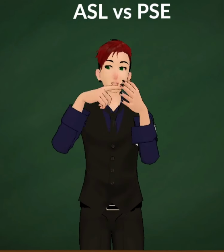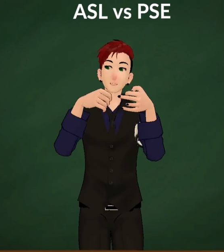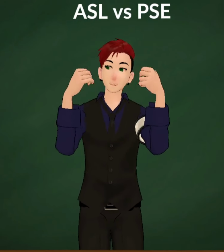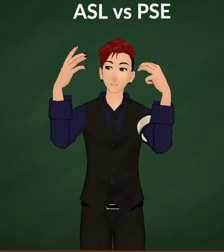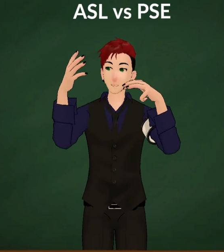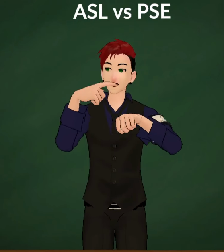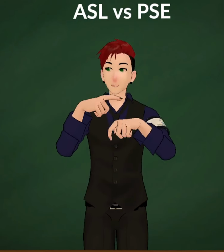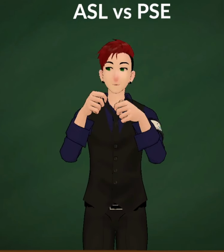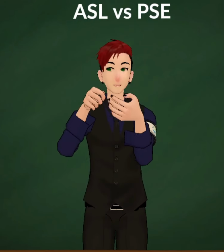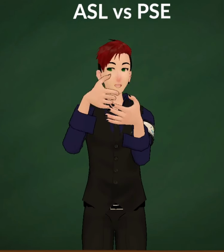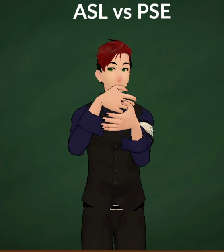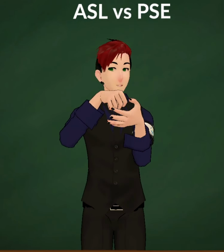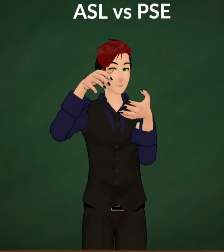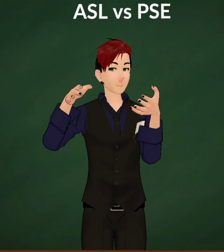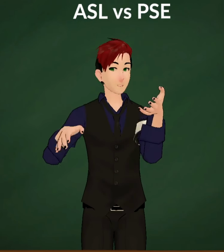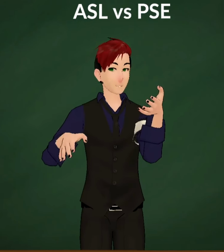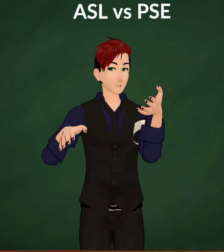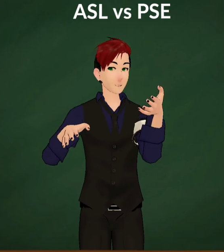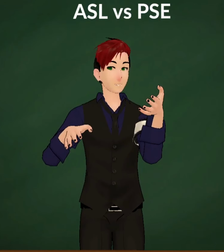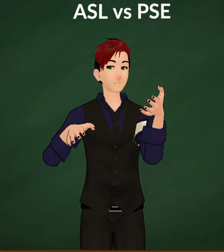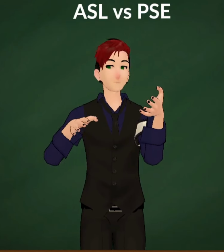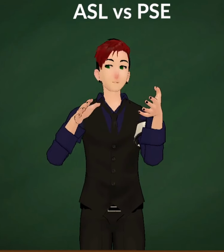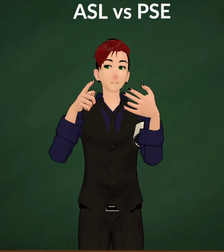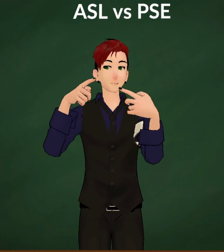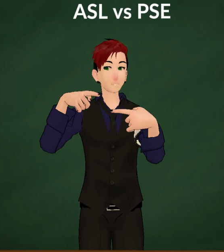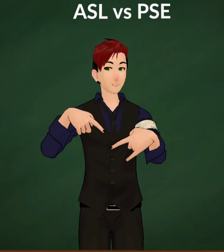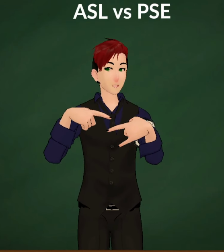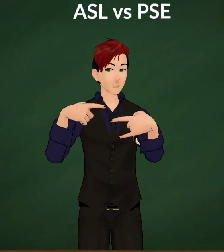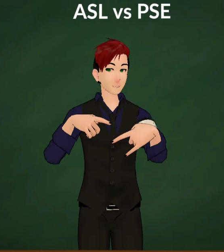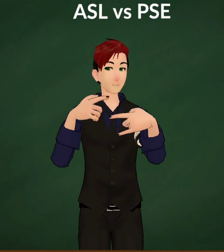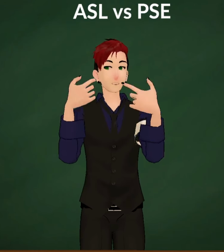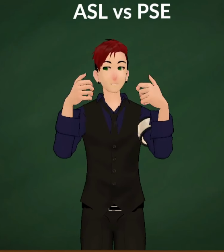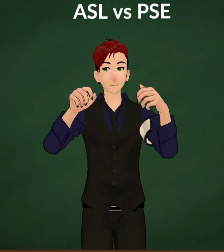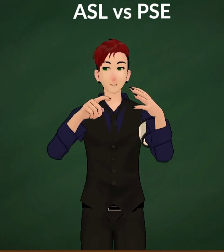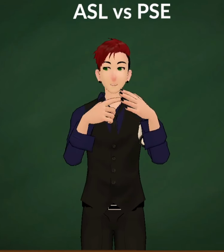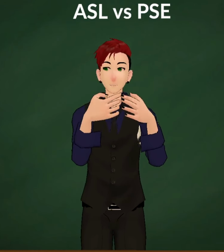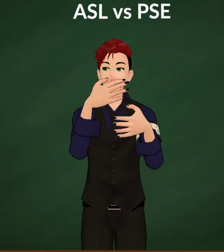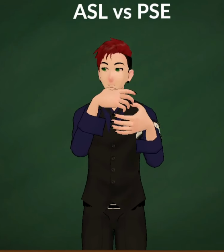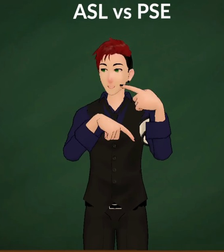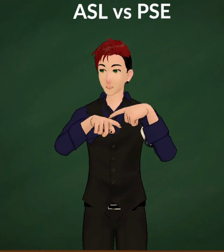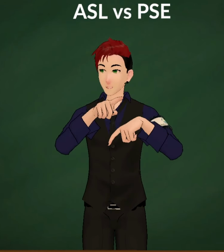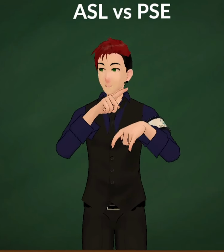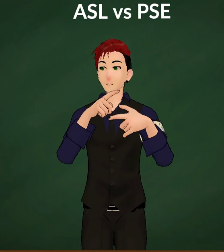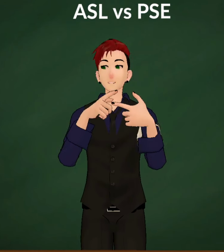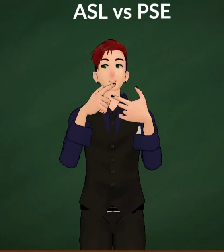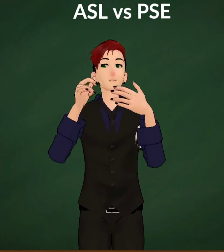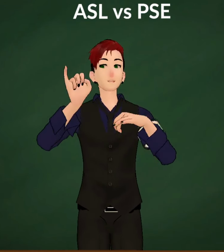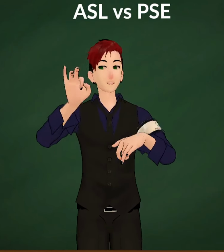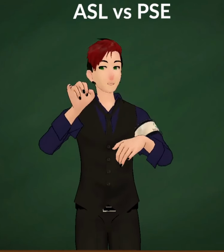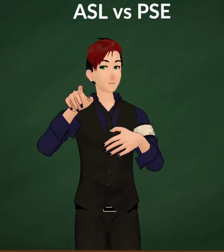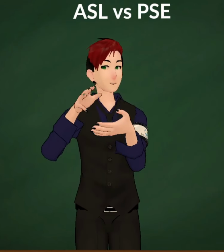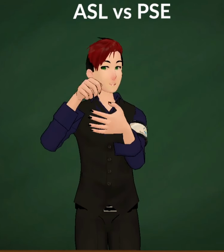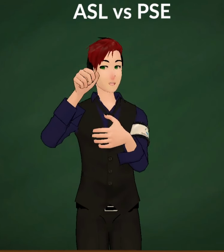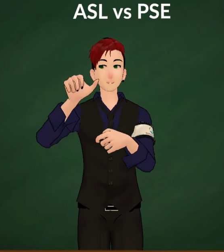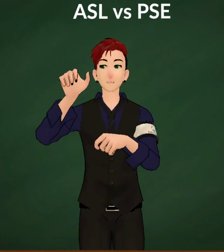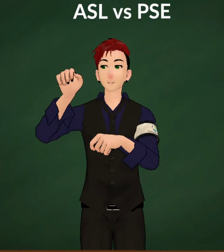I've noticed so many times with new students is they struggle, they start signing, and then even if they learn the